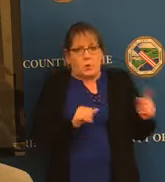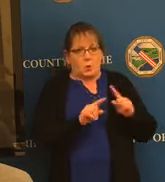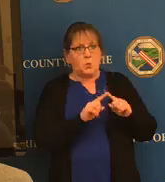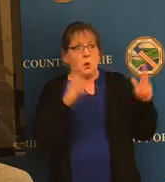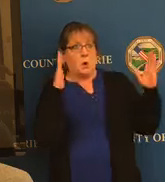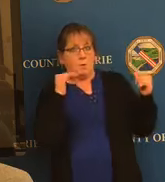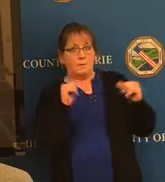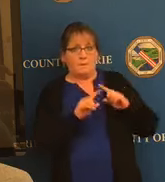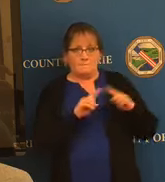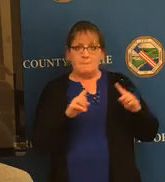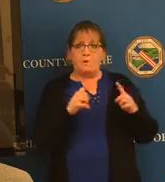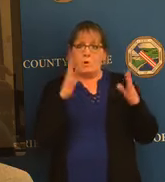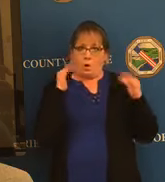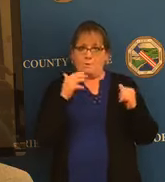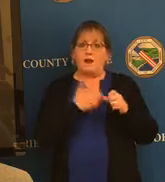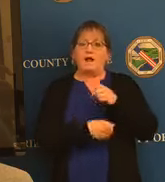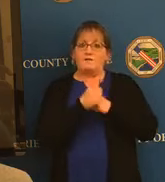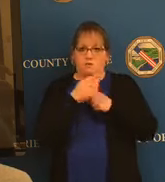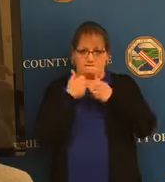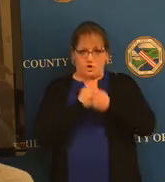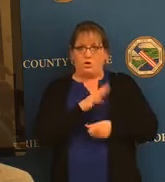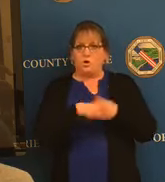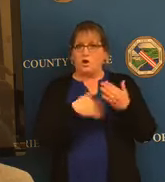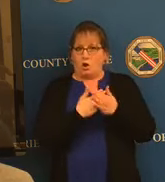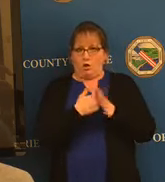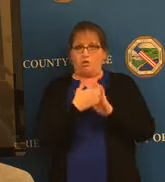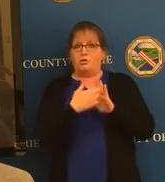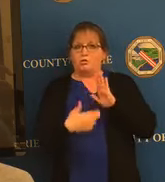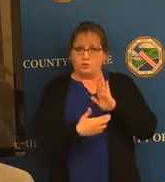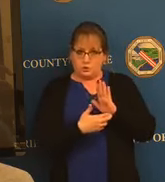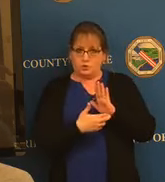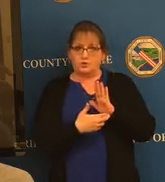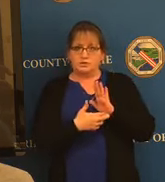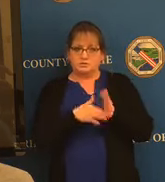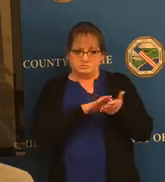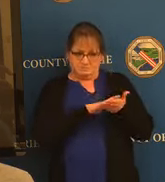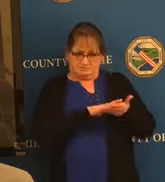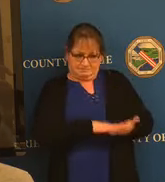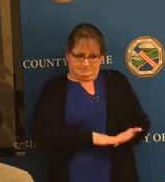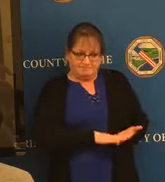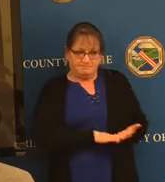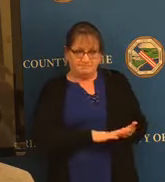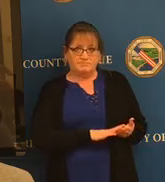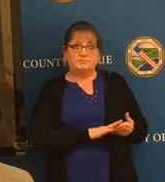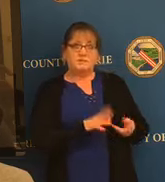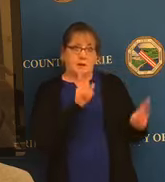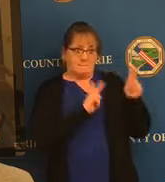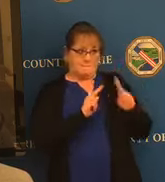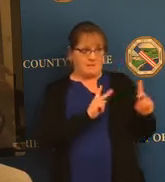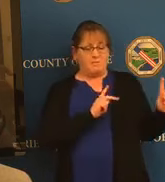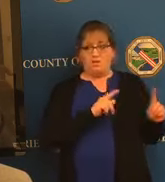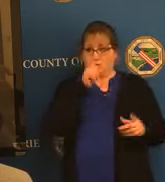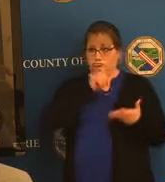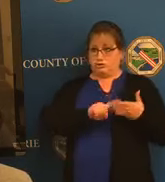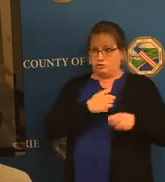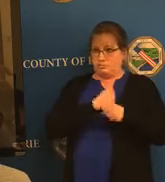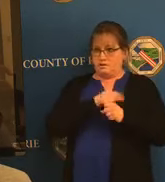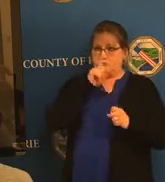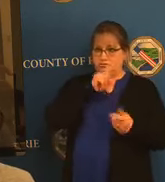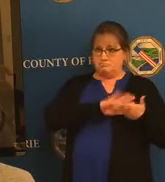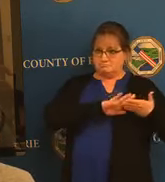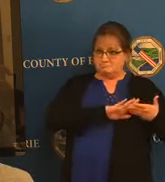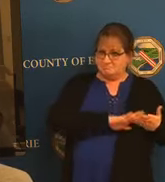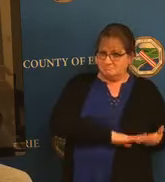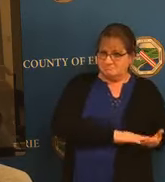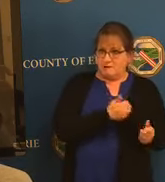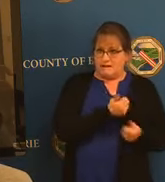healthy conditions and sanitary conditions. That's what our sanitarians go and do, but this was a situation where the sanitarians went out and they